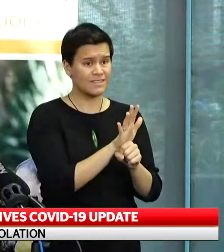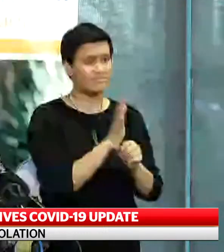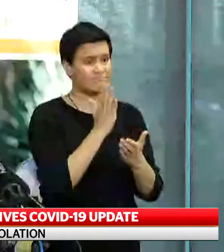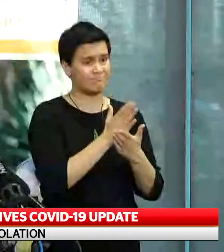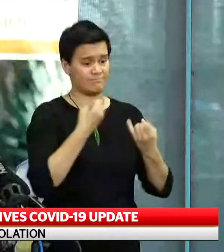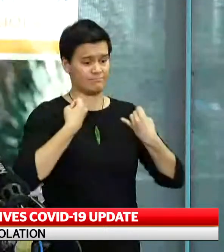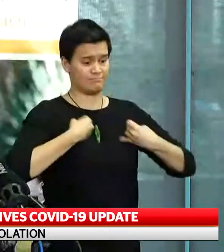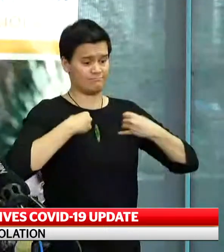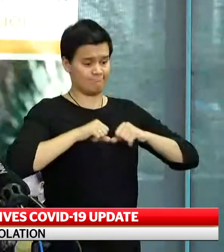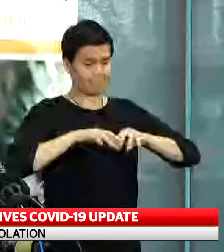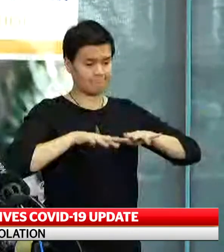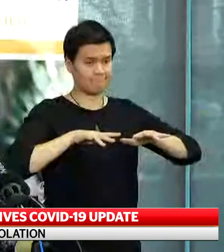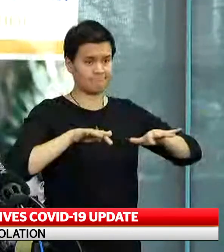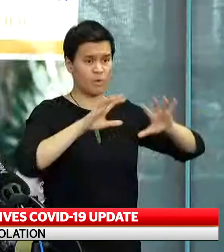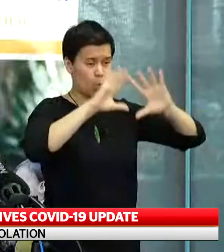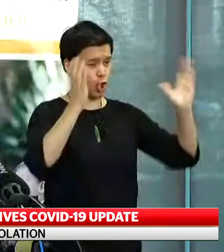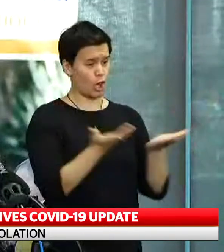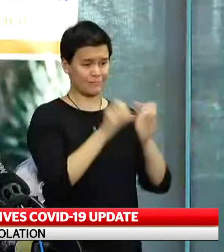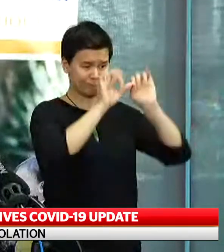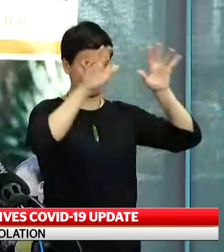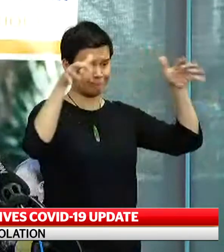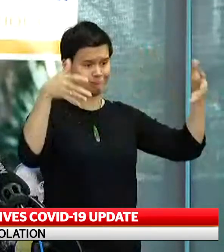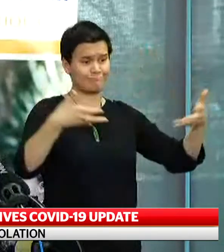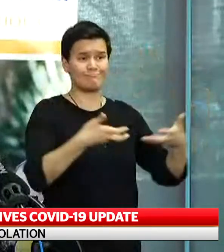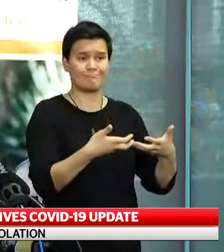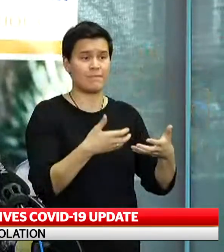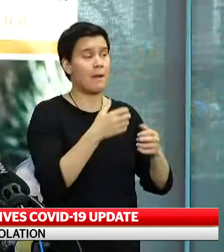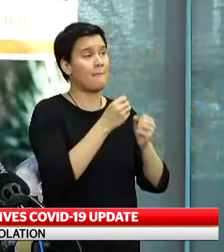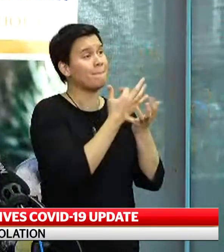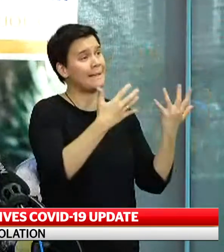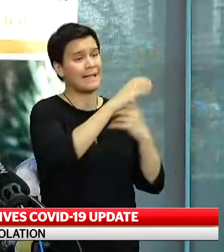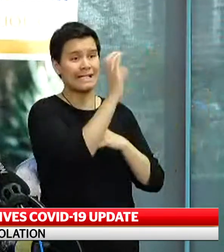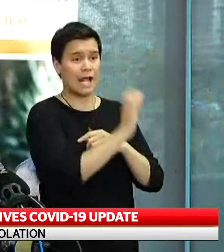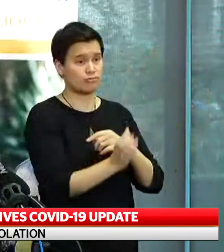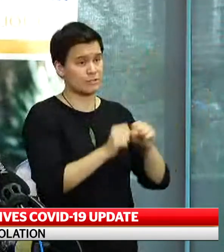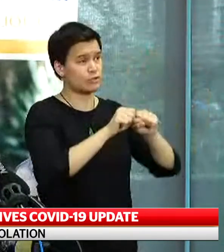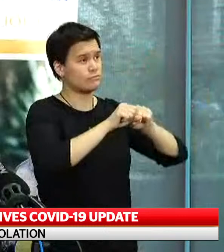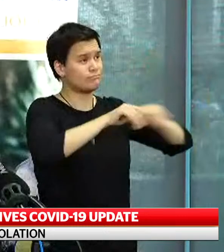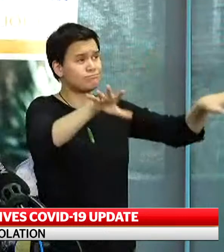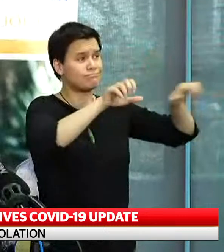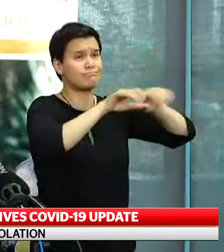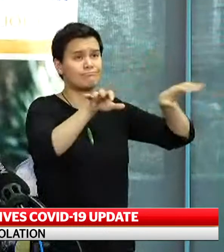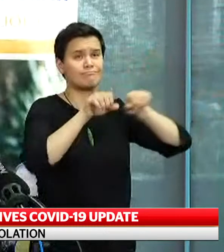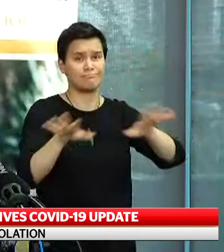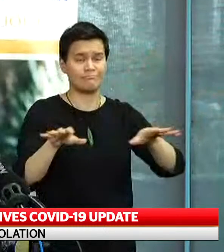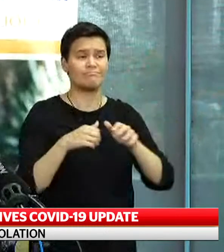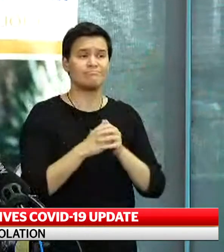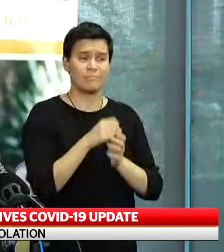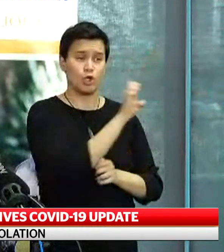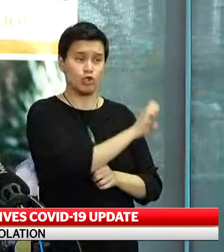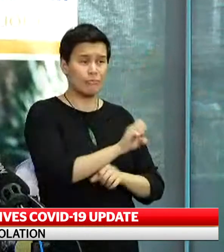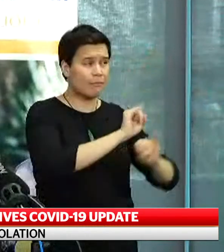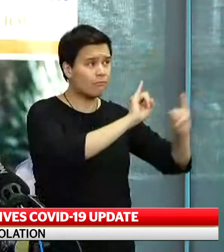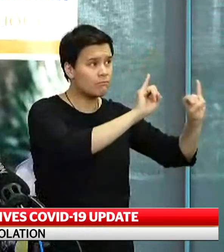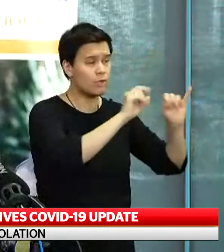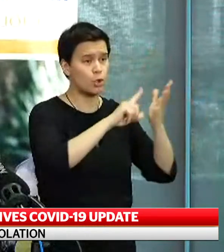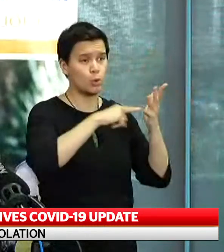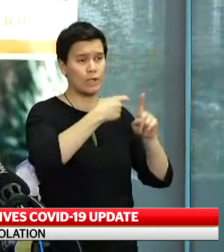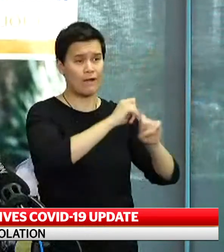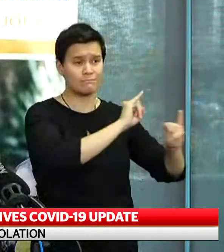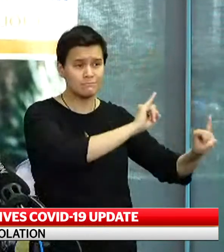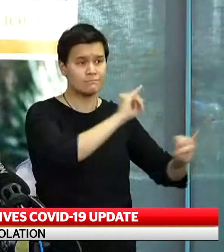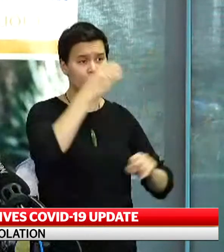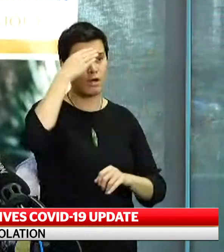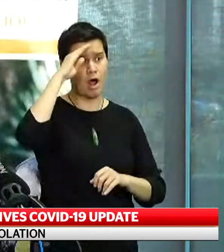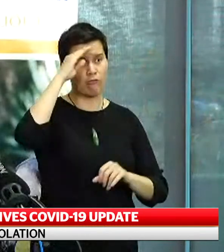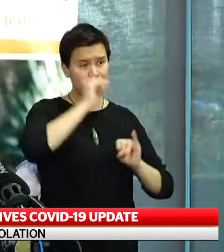really in full swing in many countries, and right around Europe, the UK, Ireland, and we've